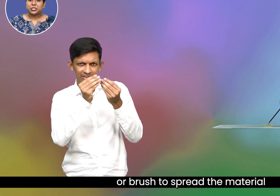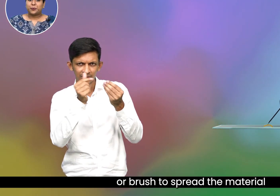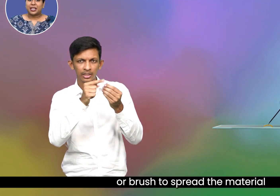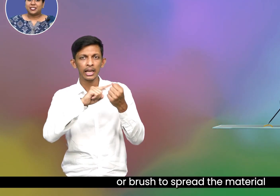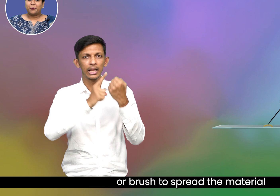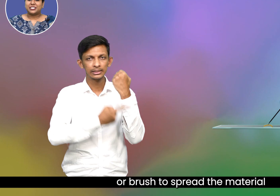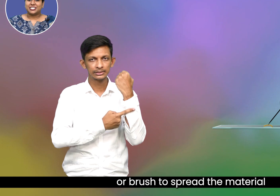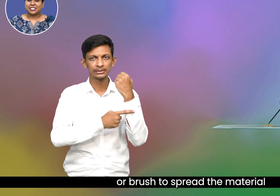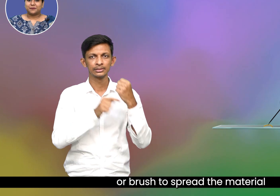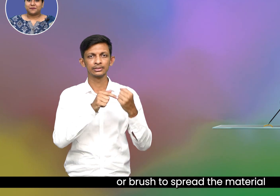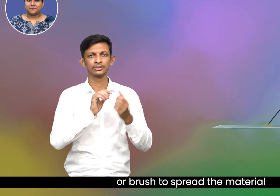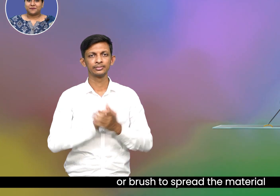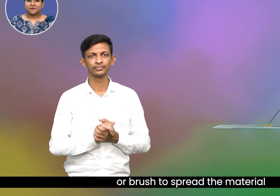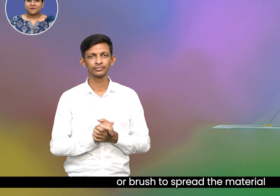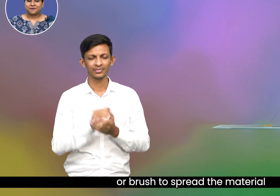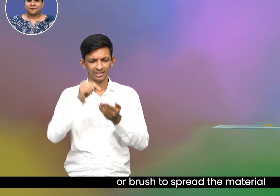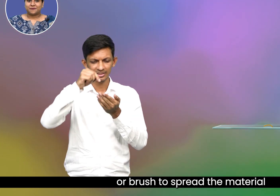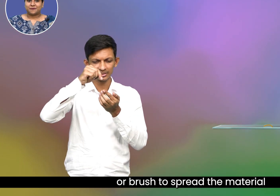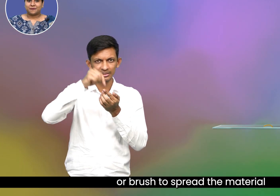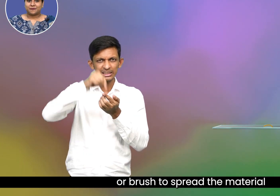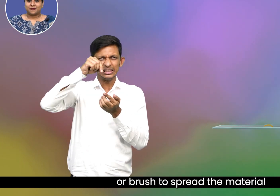brush to spread the material.